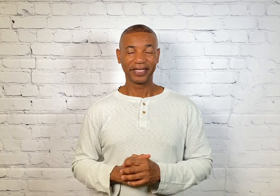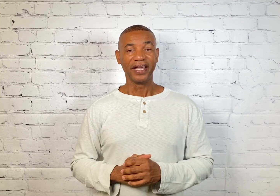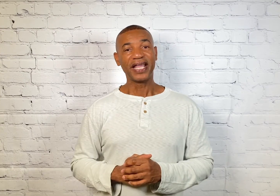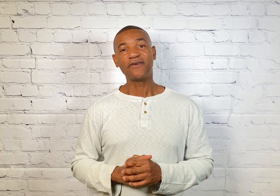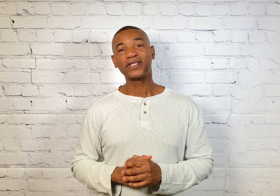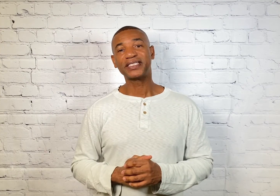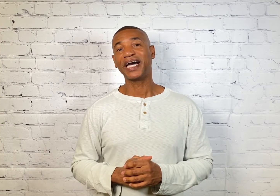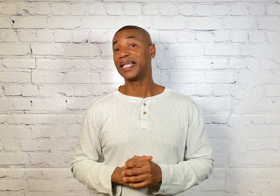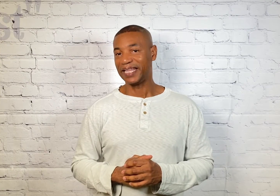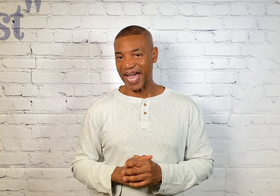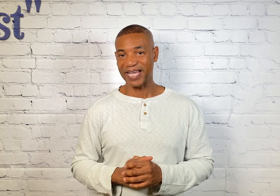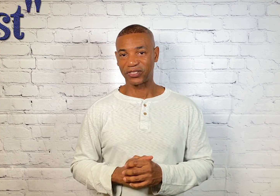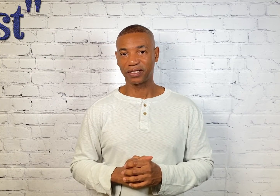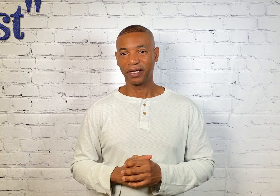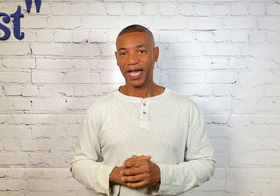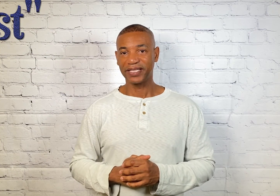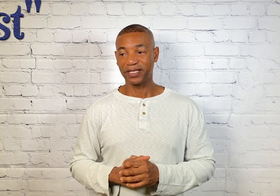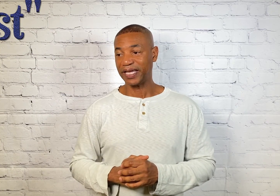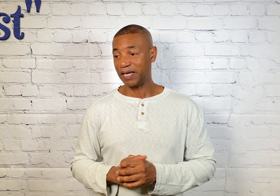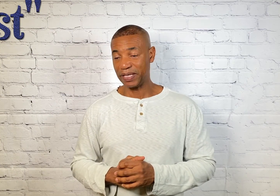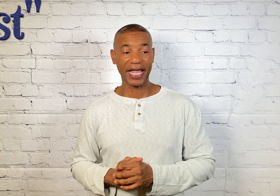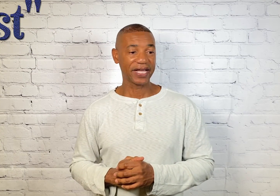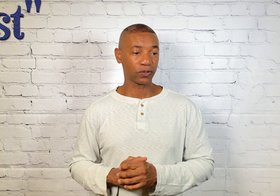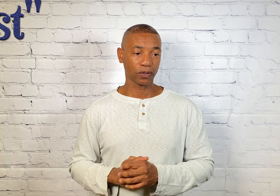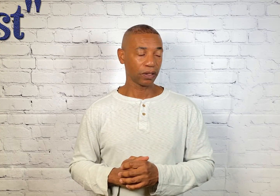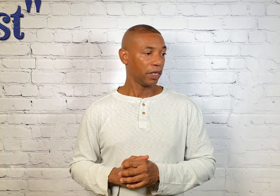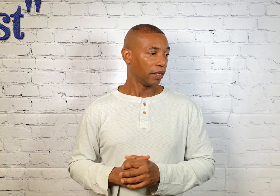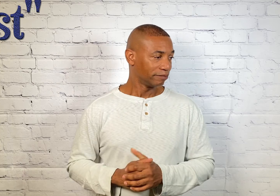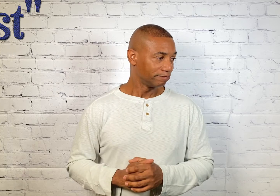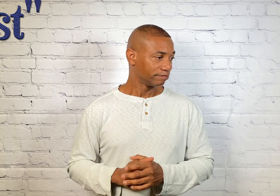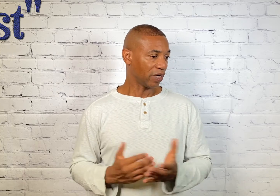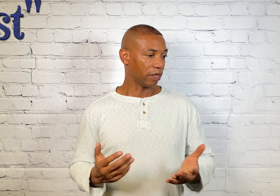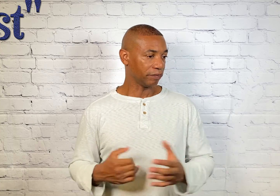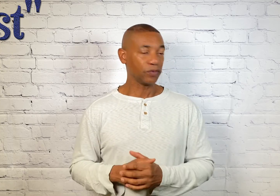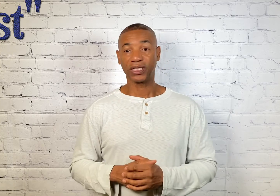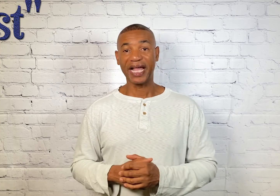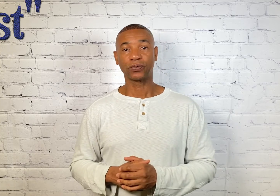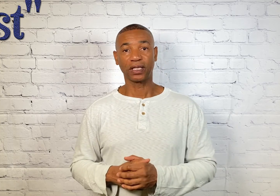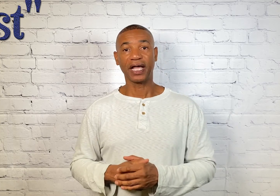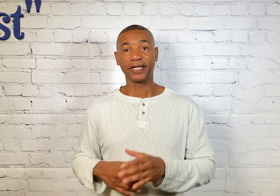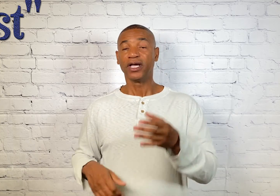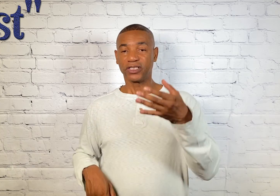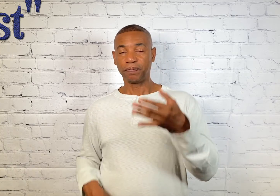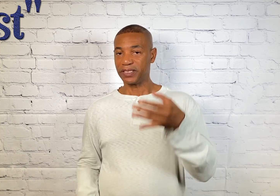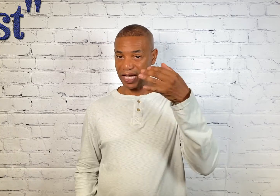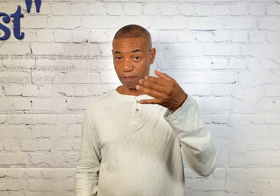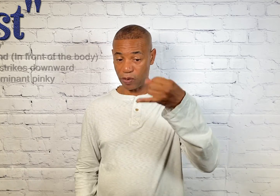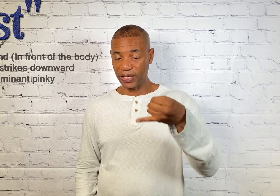Now for the sign last, as in I came in last, or he was the last one in line. Simply take both